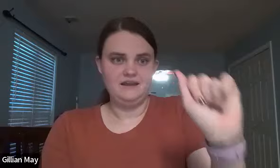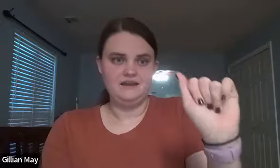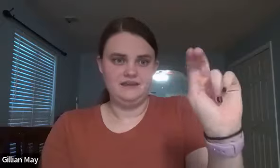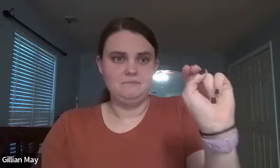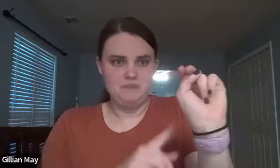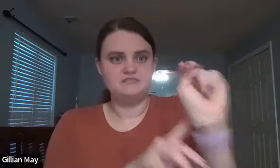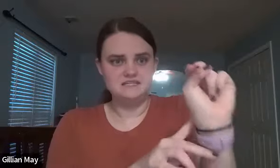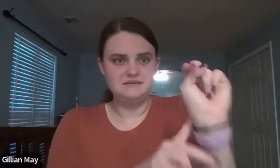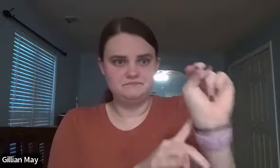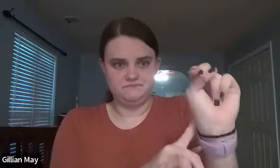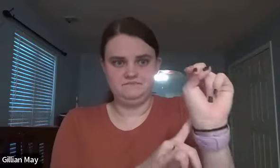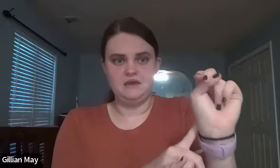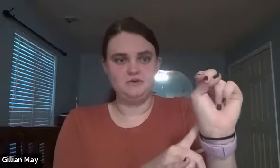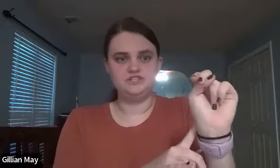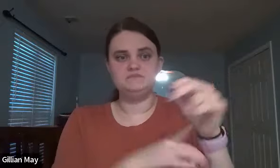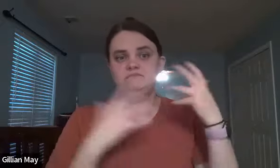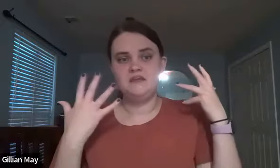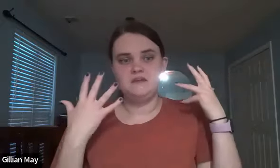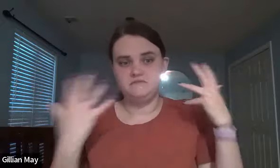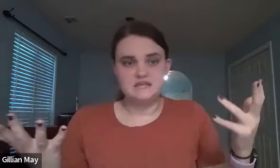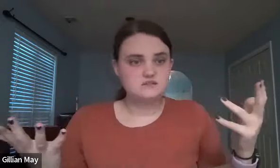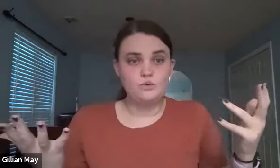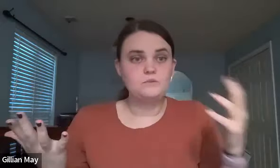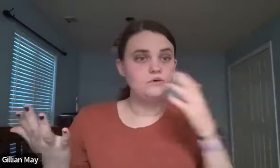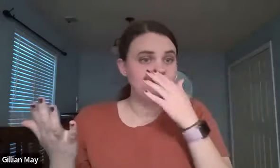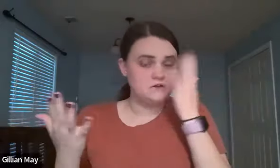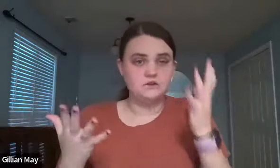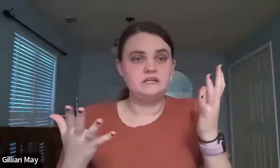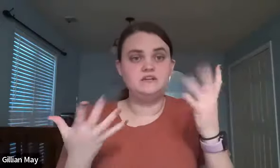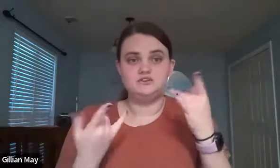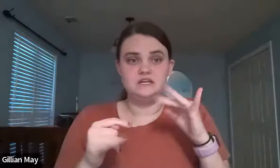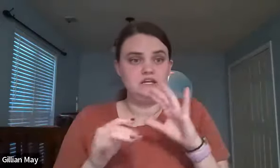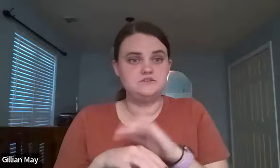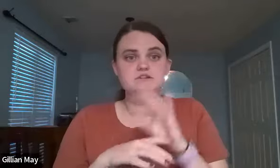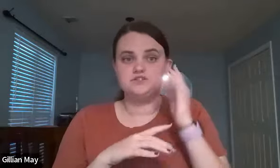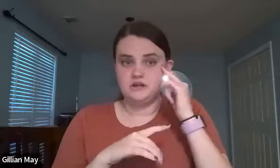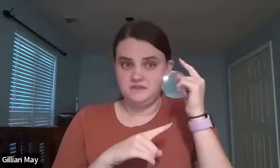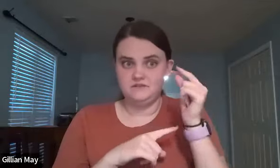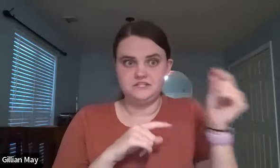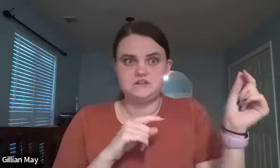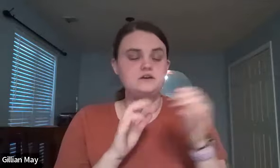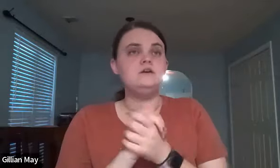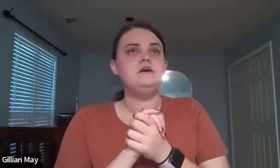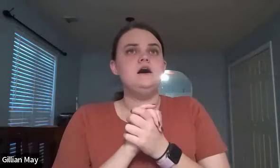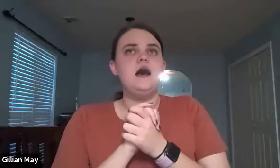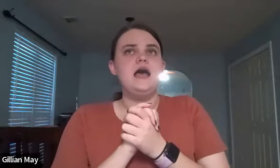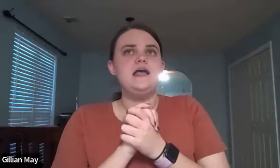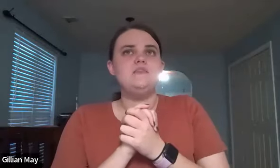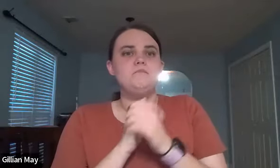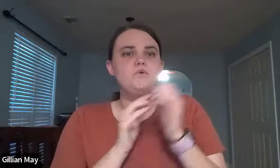Gilli, like I'm bouncing it, that motion. That's normal when you're learning it. You're trying to get used to it and trying to think of each letter. And the more